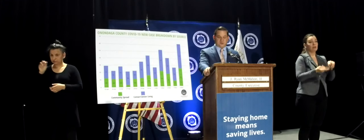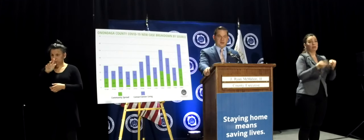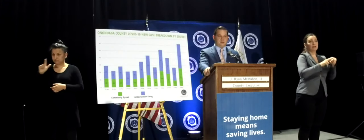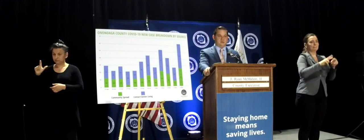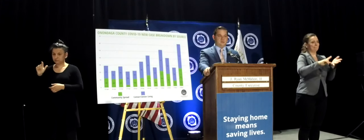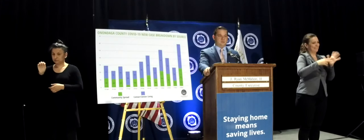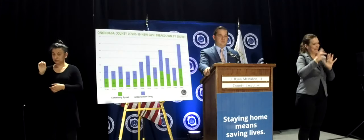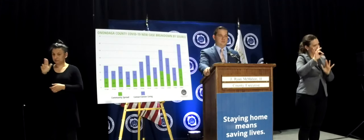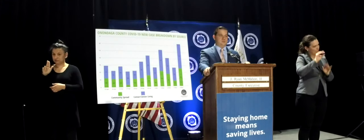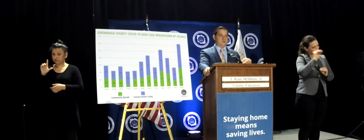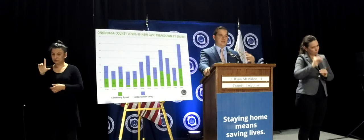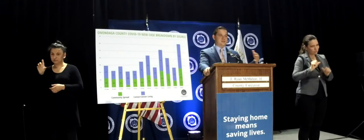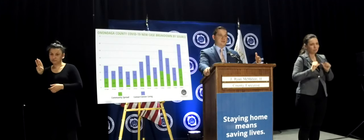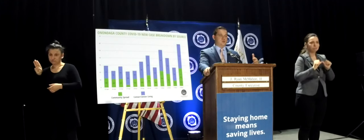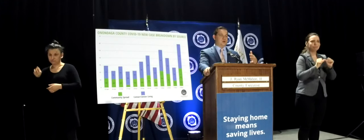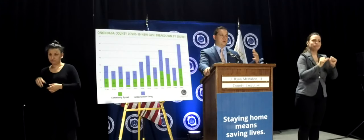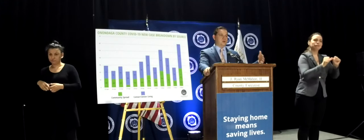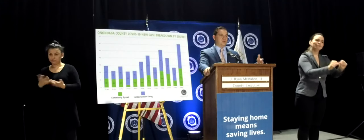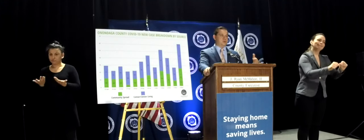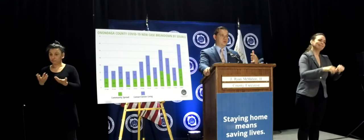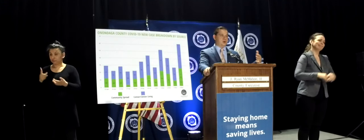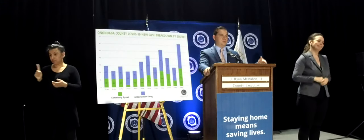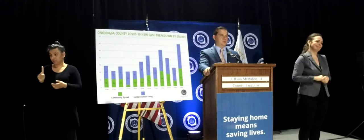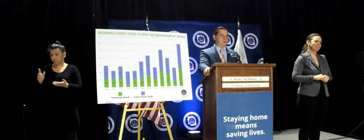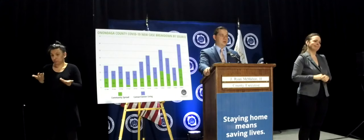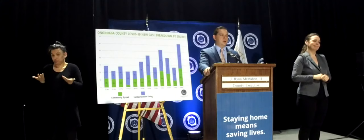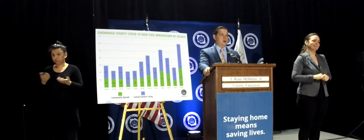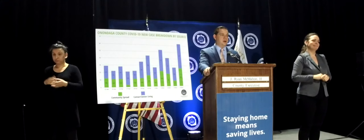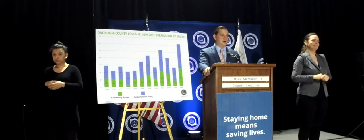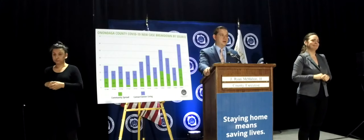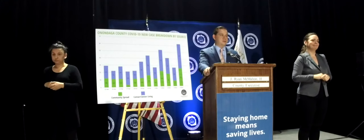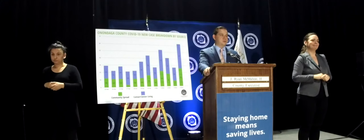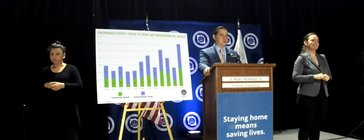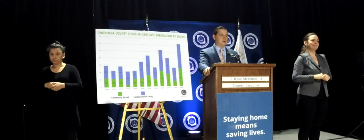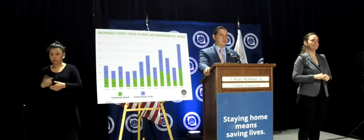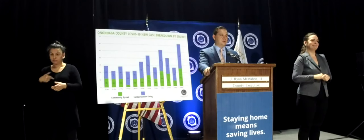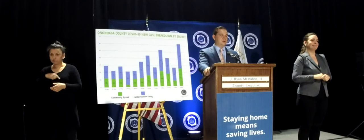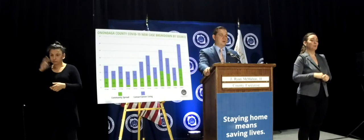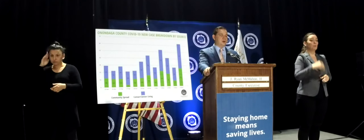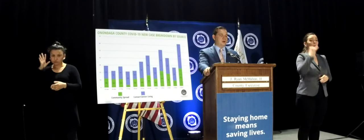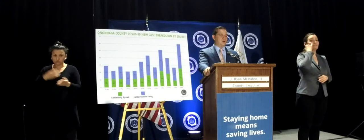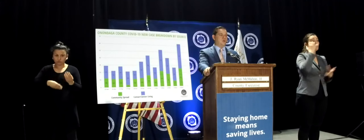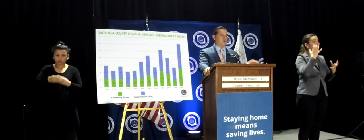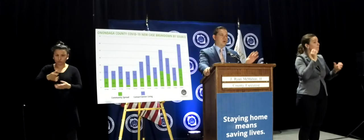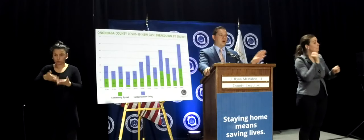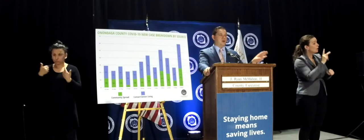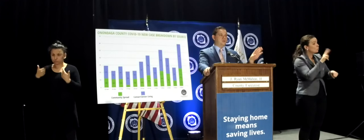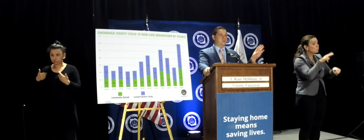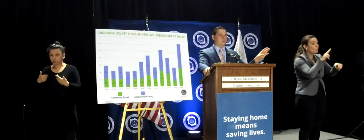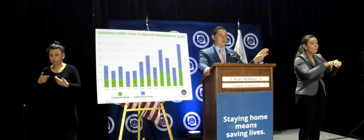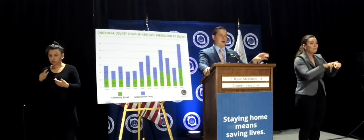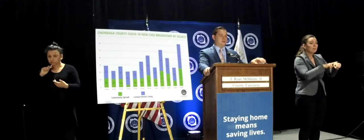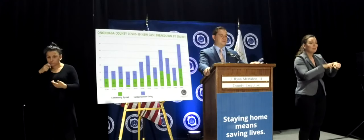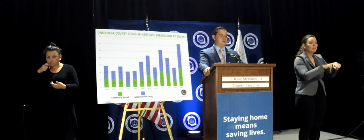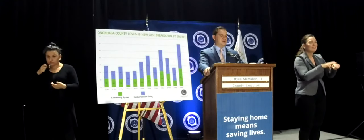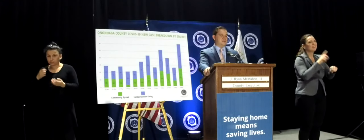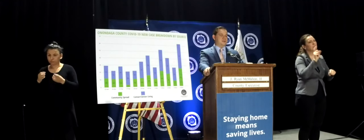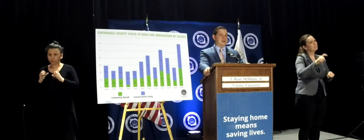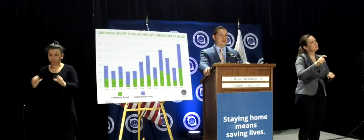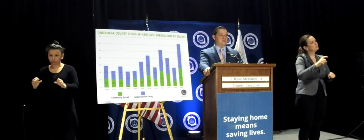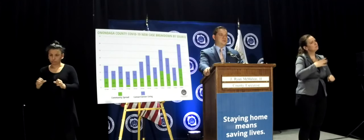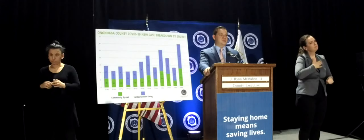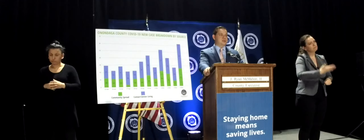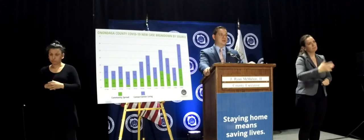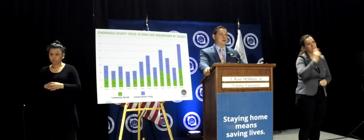we understand testing is critical in a restart, and it's critical overall to be proactive based off